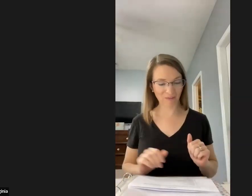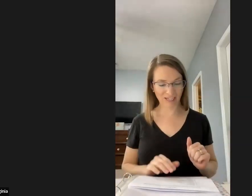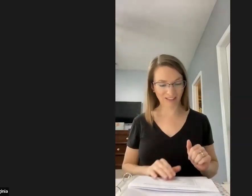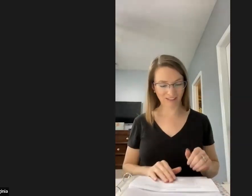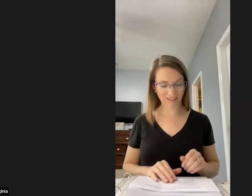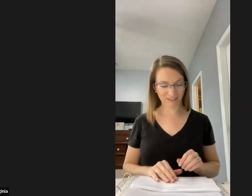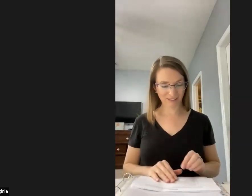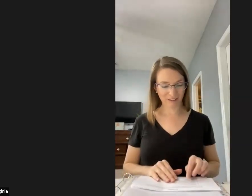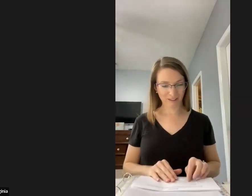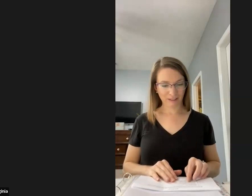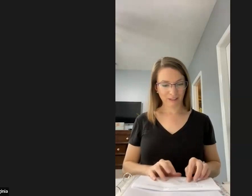Okay.